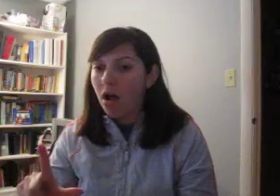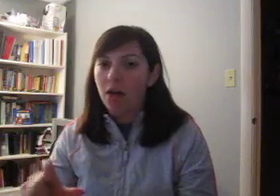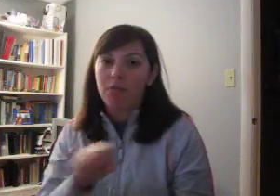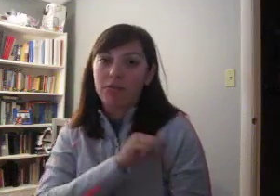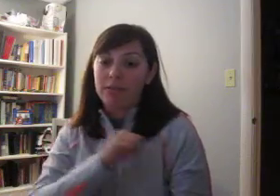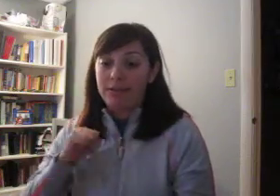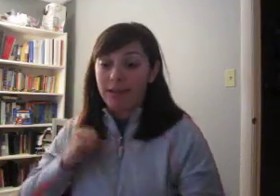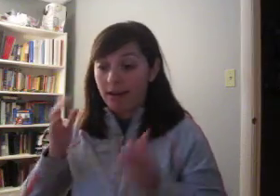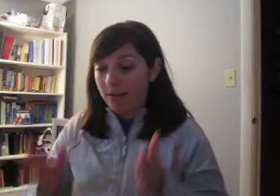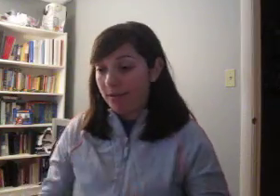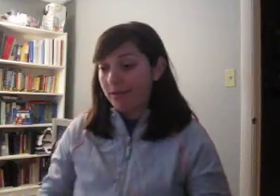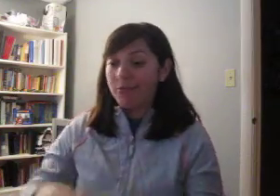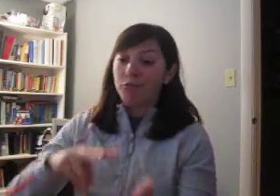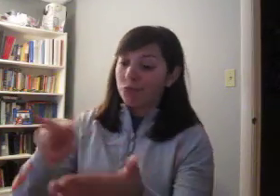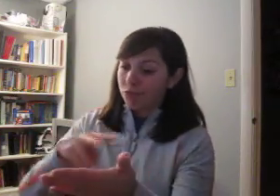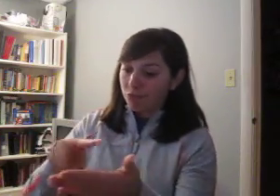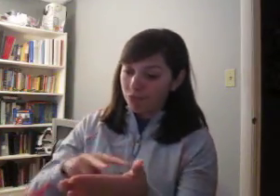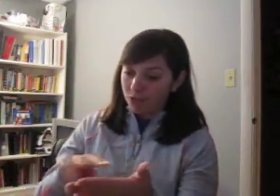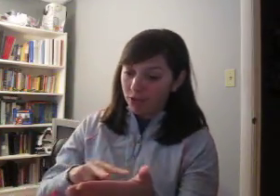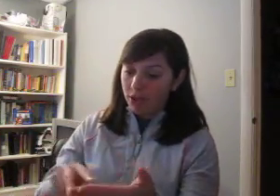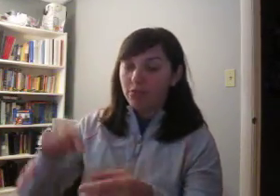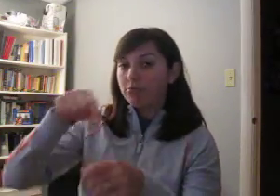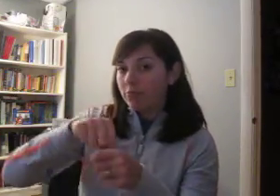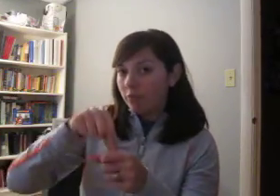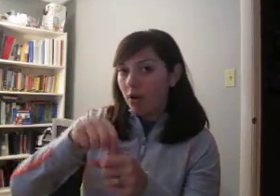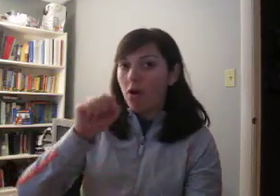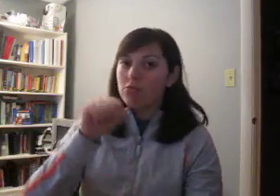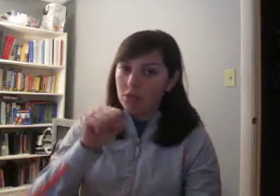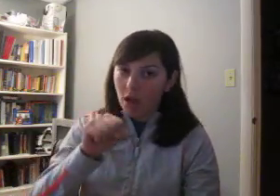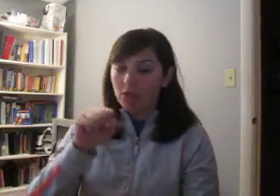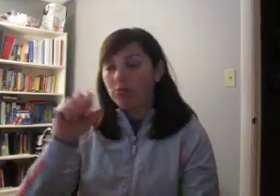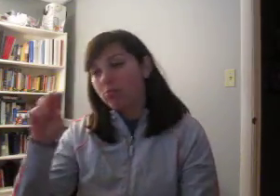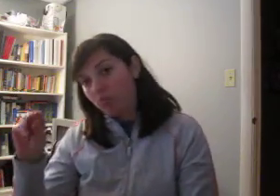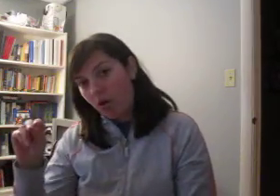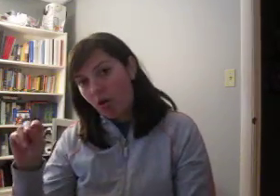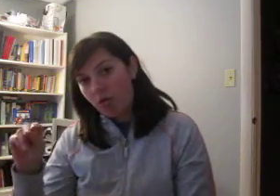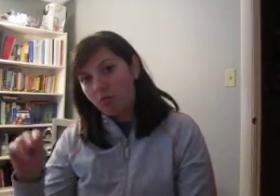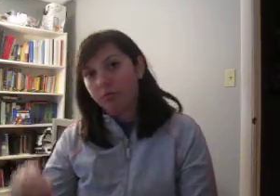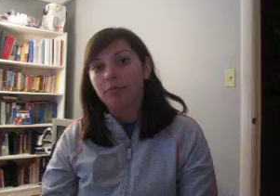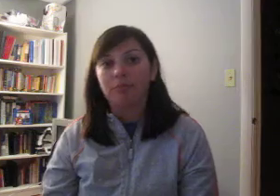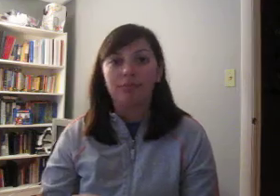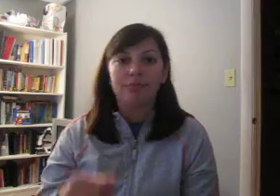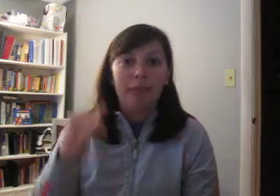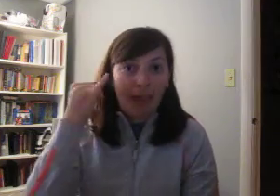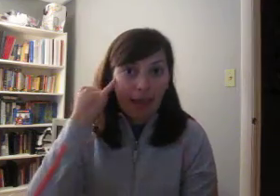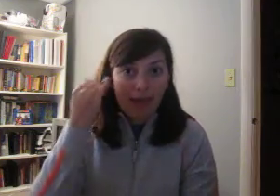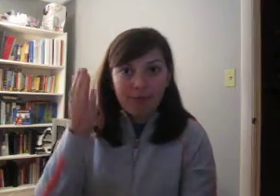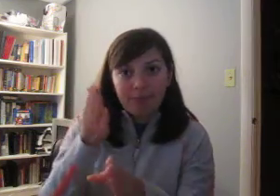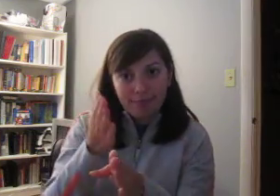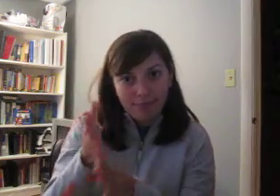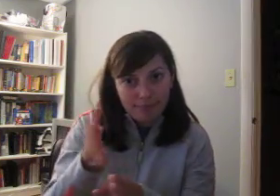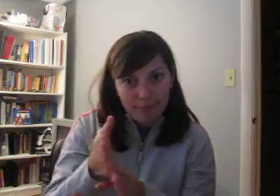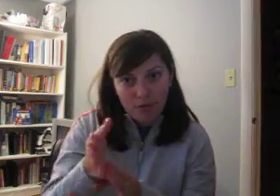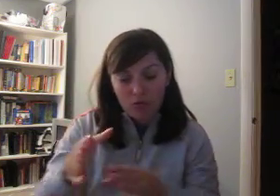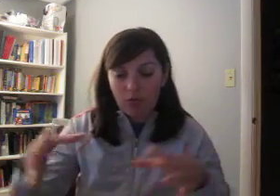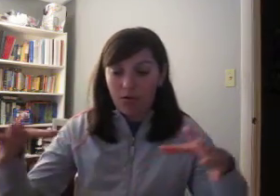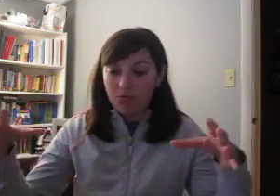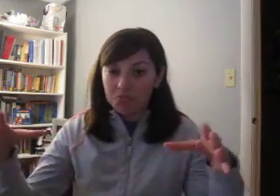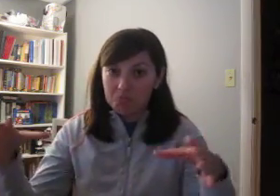need to vote yes or no. And if majority says yes, I think it's a good idea, I like it,